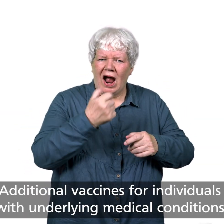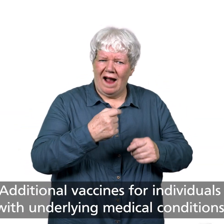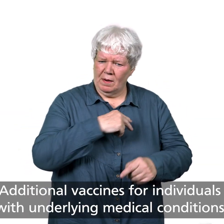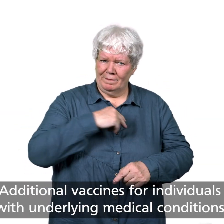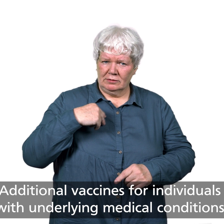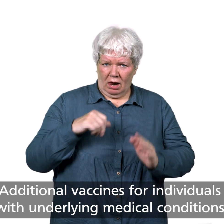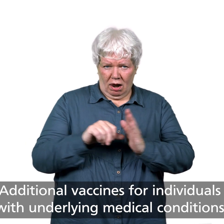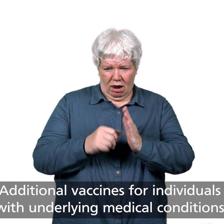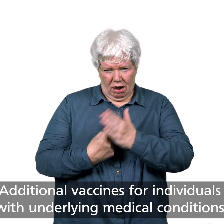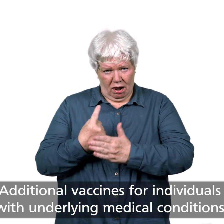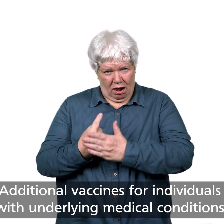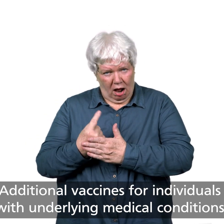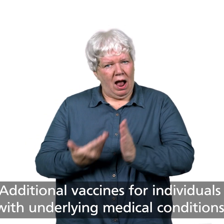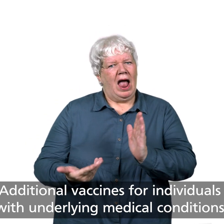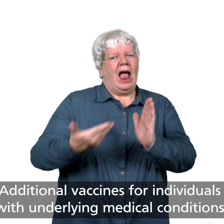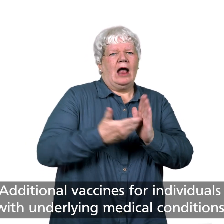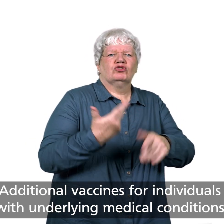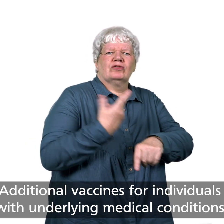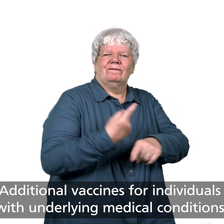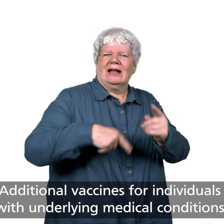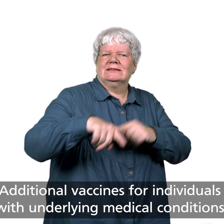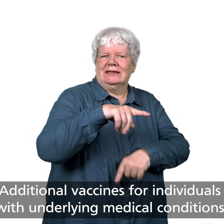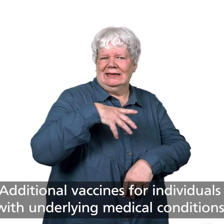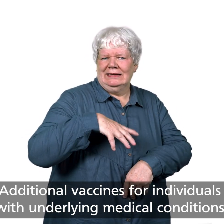with underlying medical conditions.